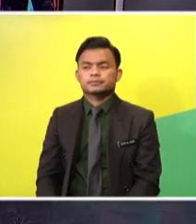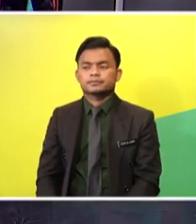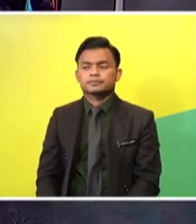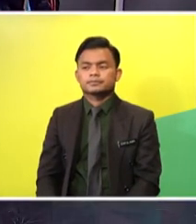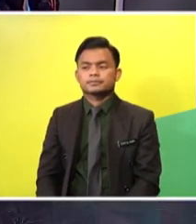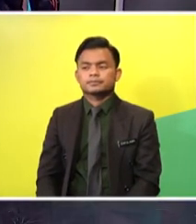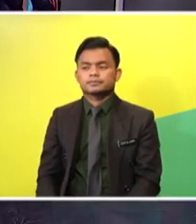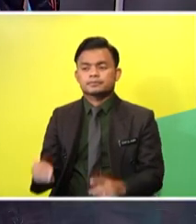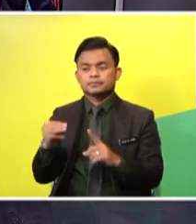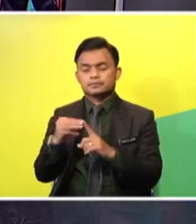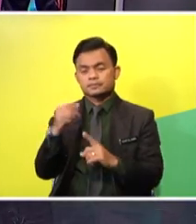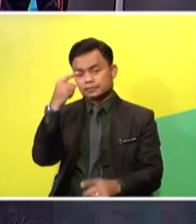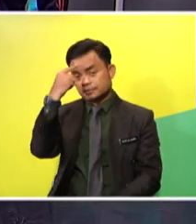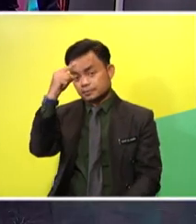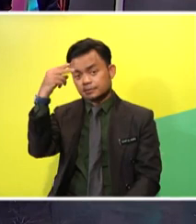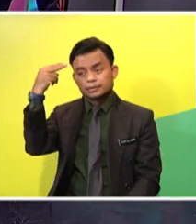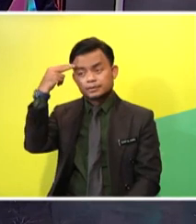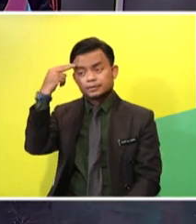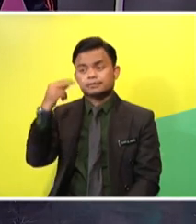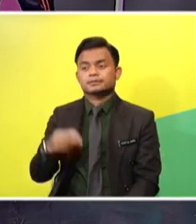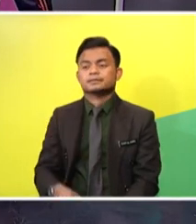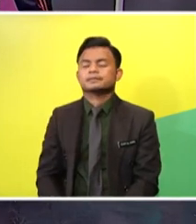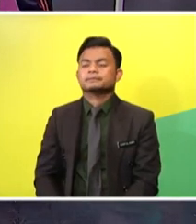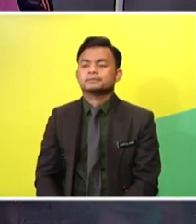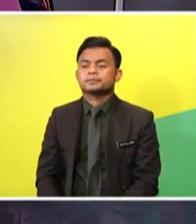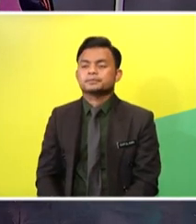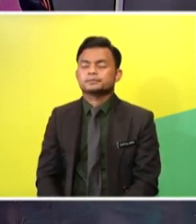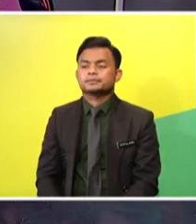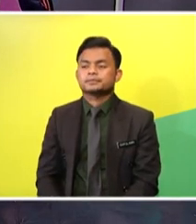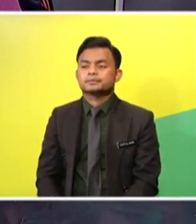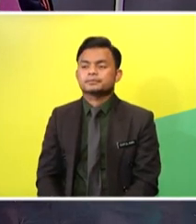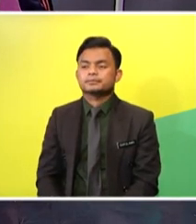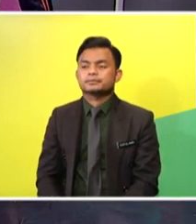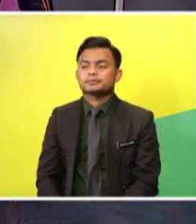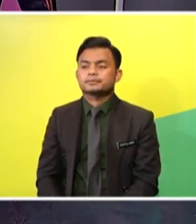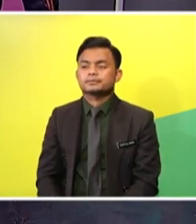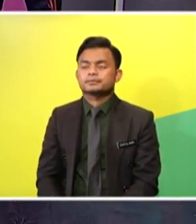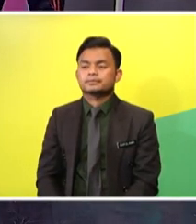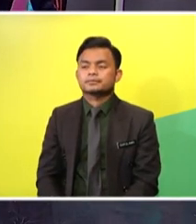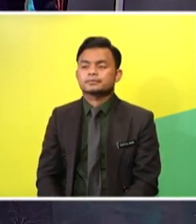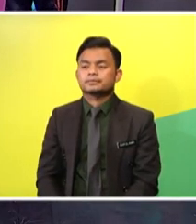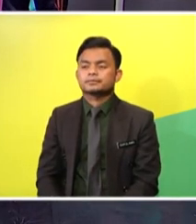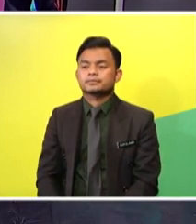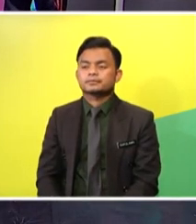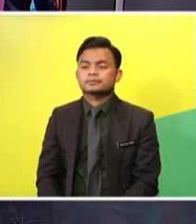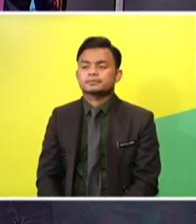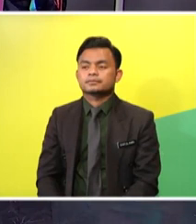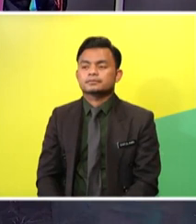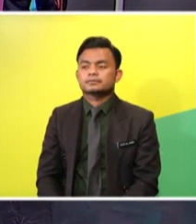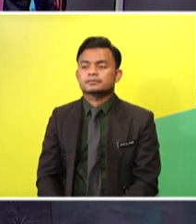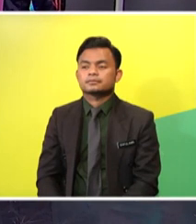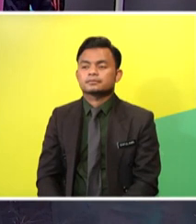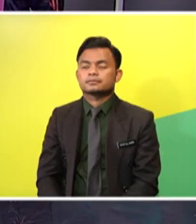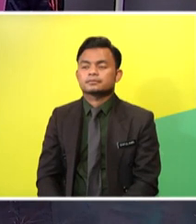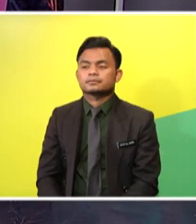for me. Yeah. All right. I will take a star for me. I saw you left with no star. Because my photo is not there,